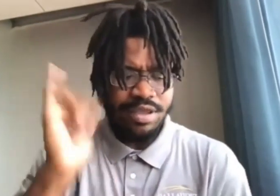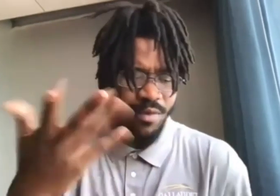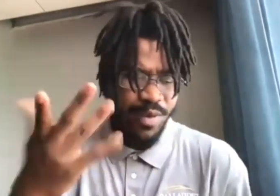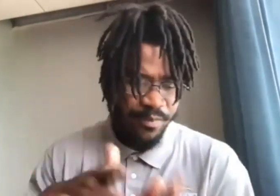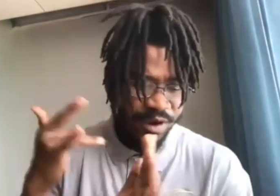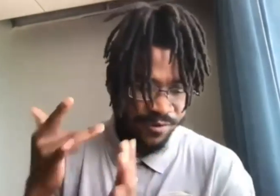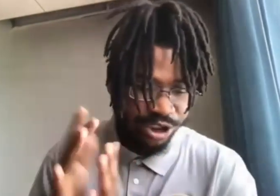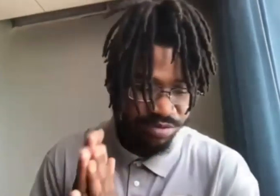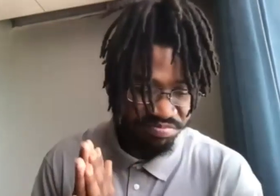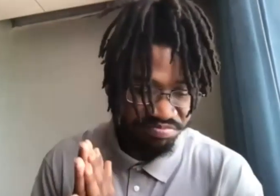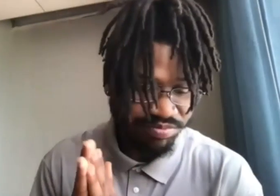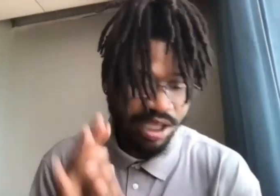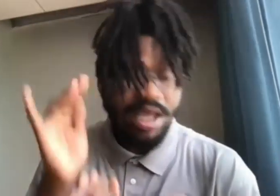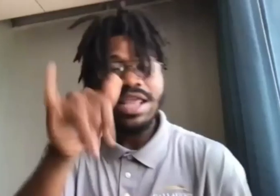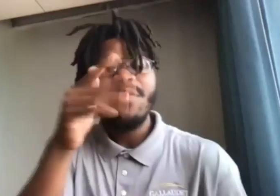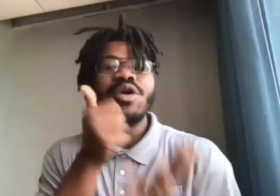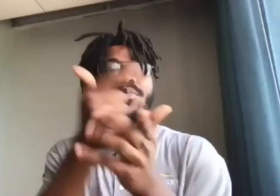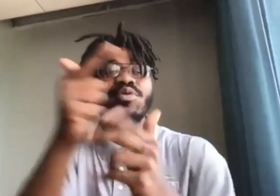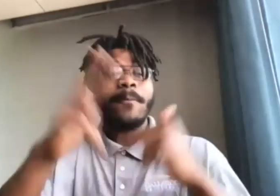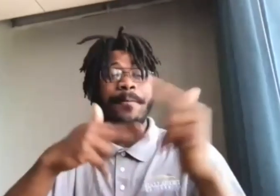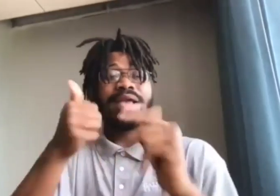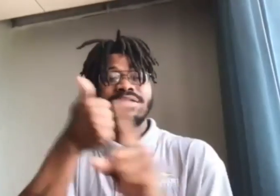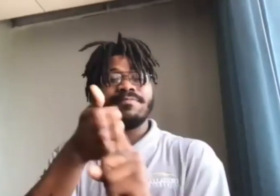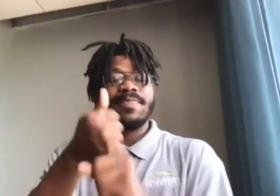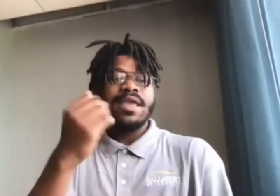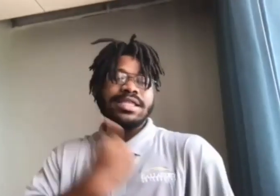As a Black man navigating space, I can learn how to do so.